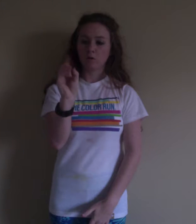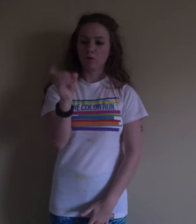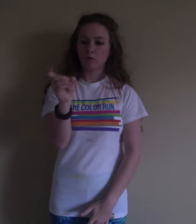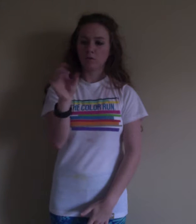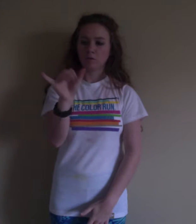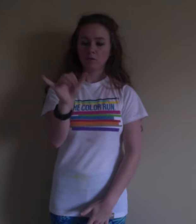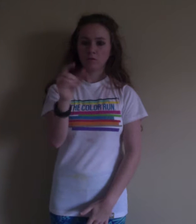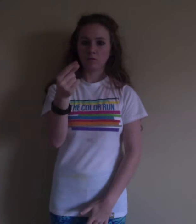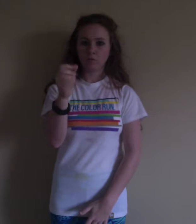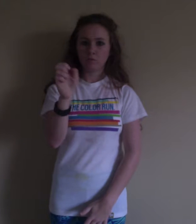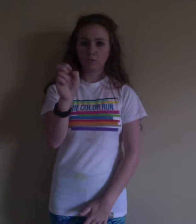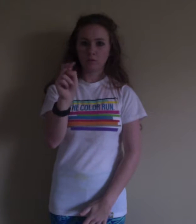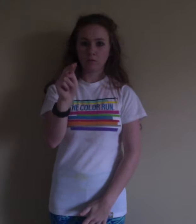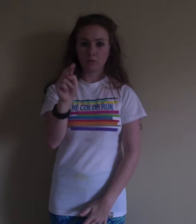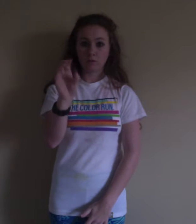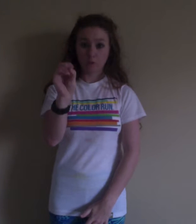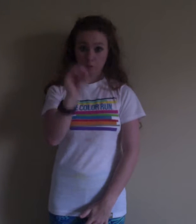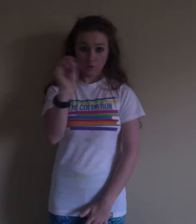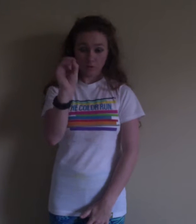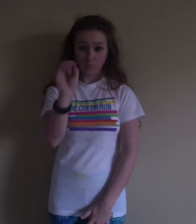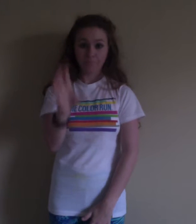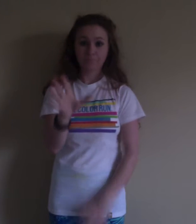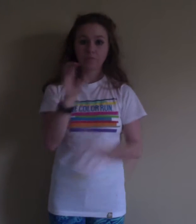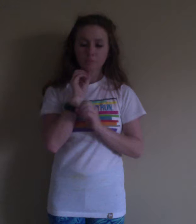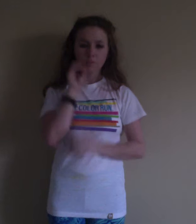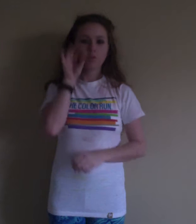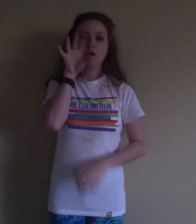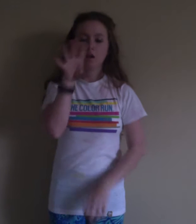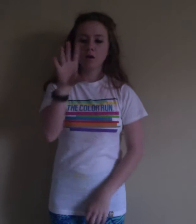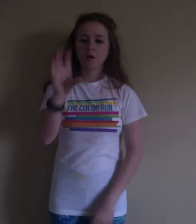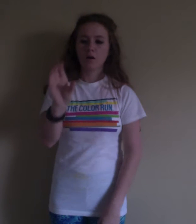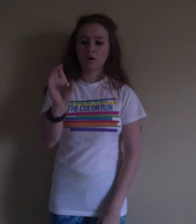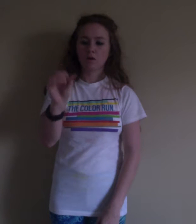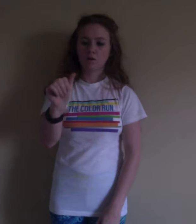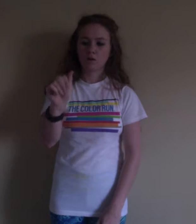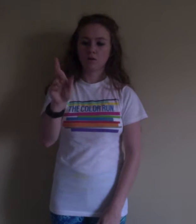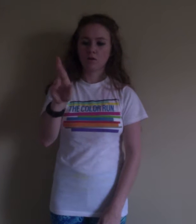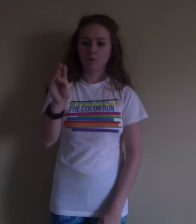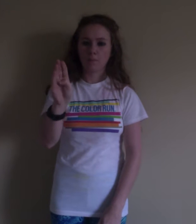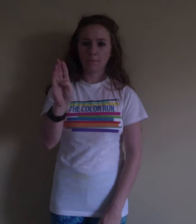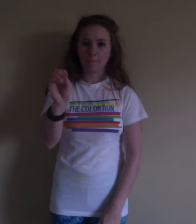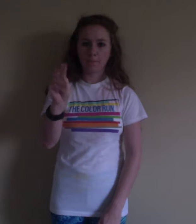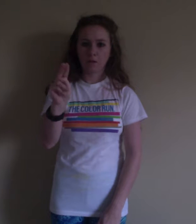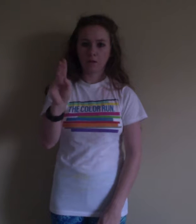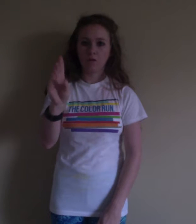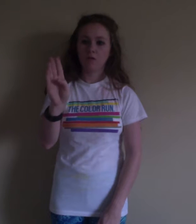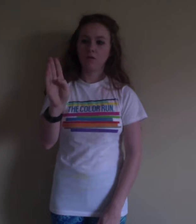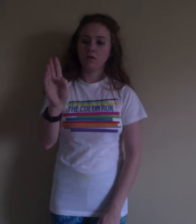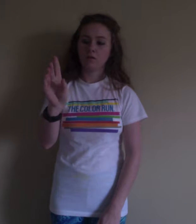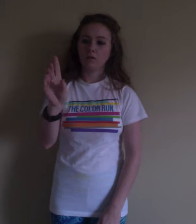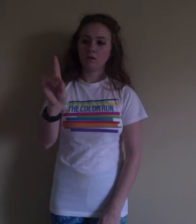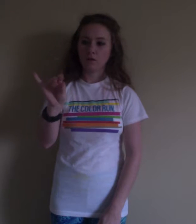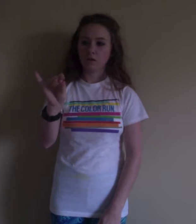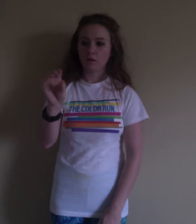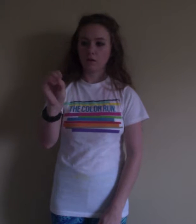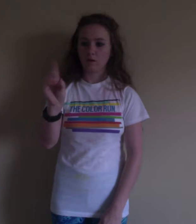as respiration. Breathing happens automatically. Every day, the body breathes about 20,000 times. By